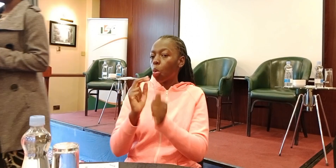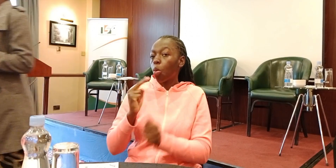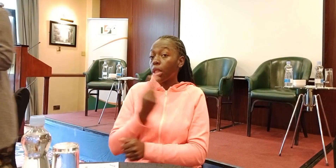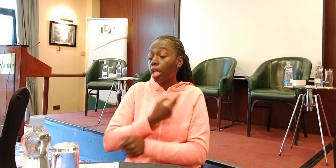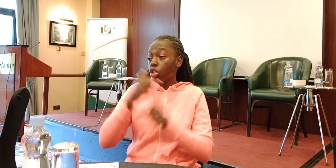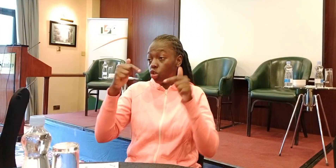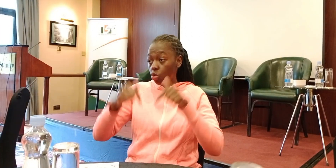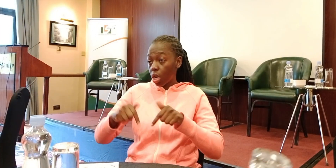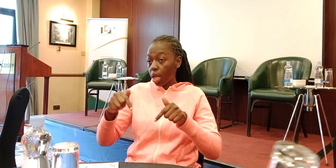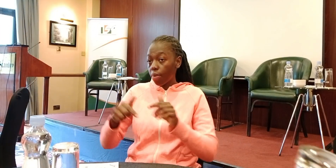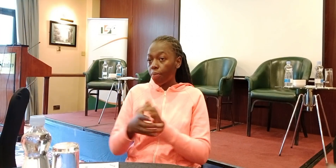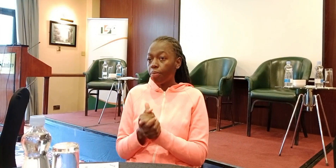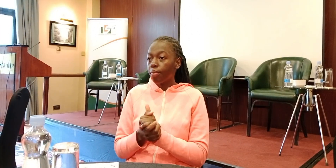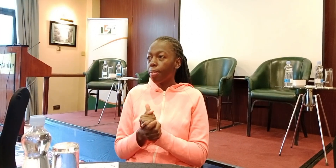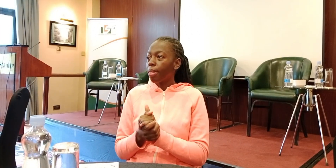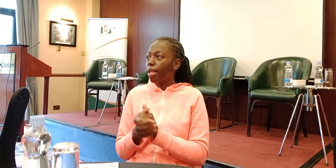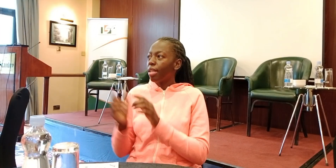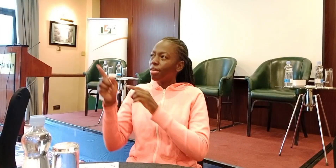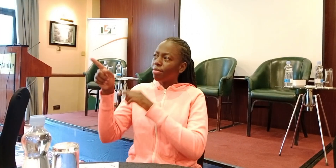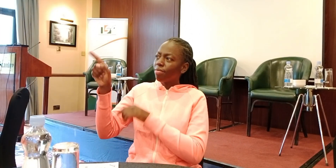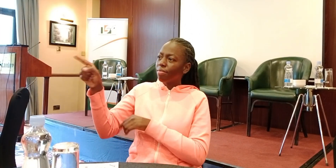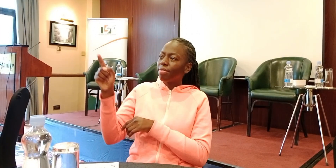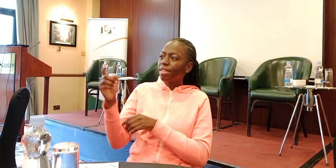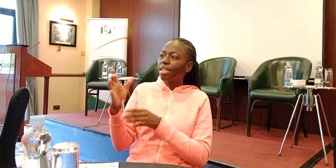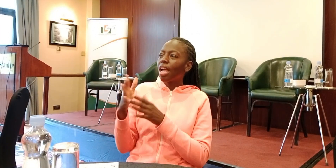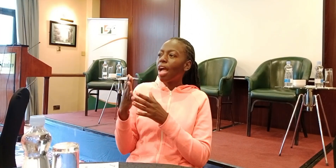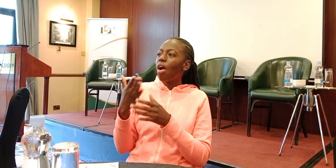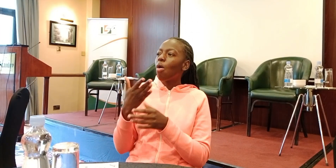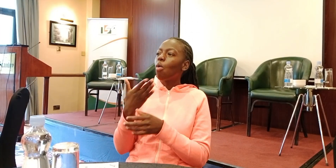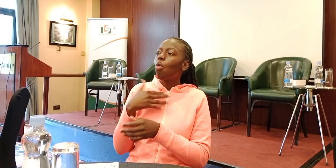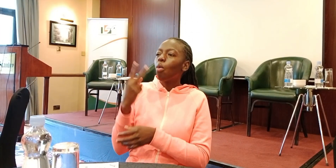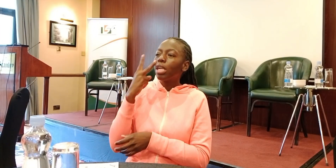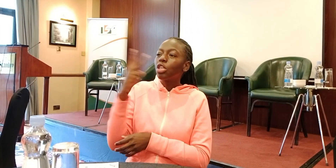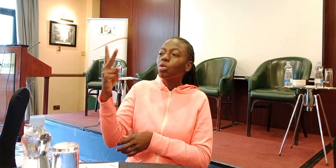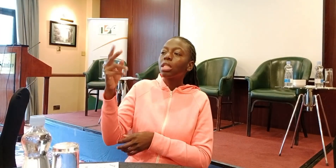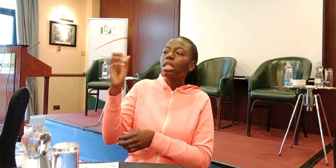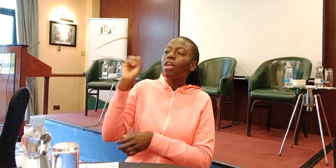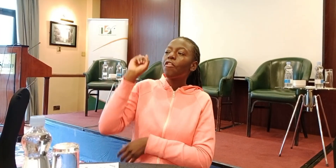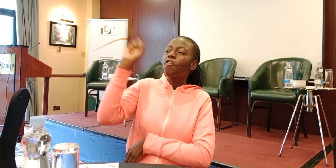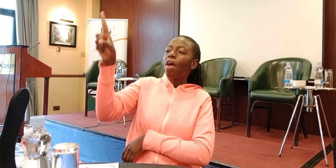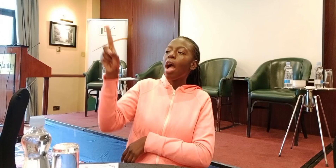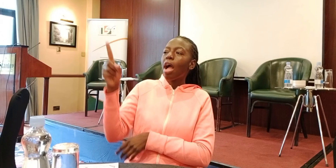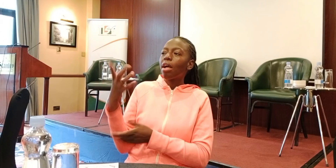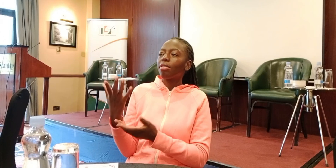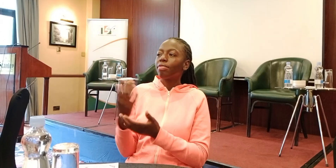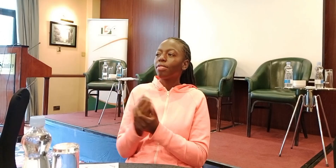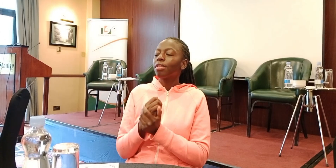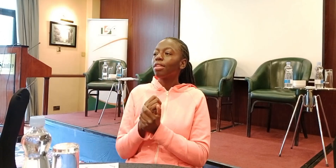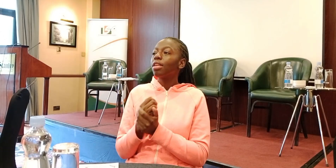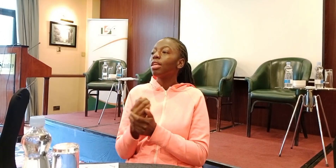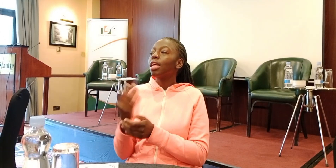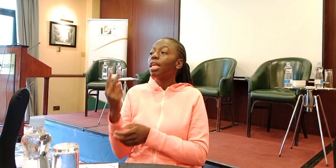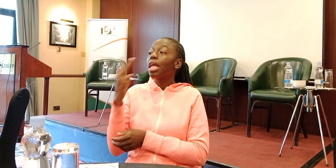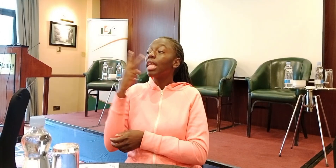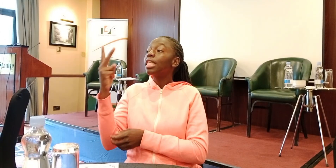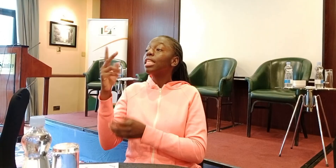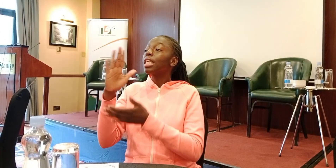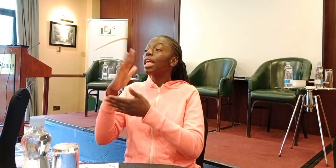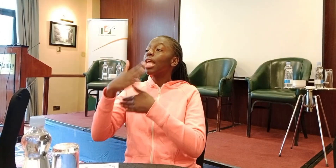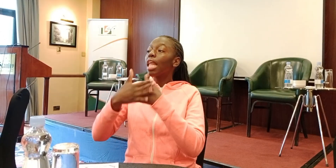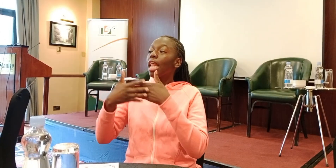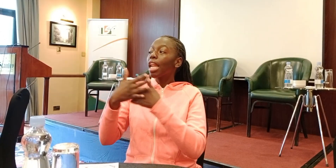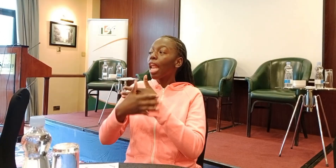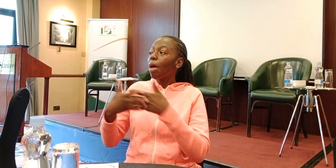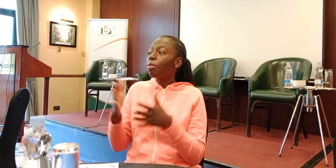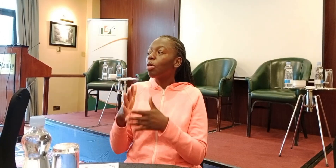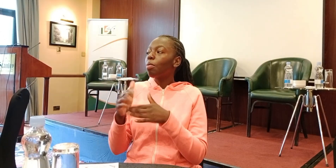I am struggling to see the person at the back. I can see laptops. Are we together or